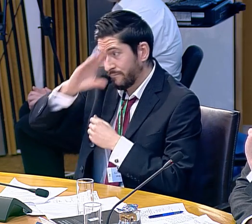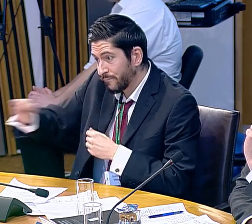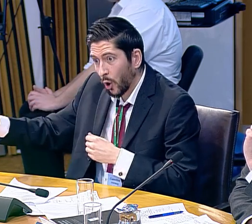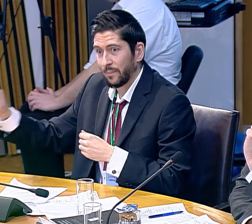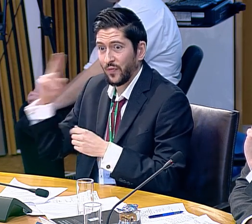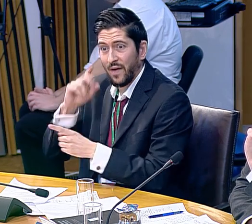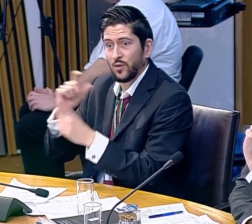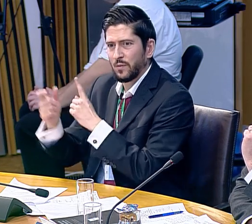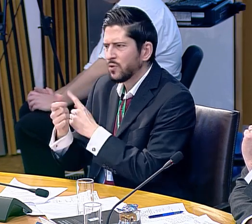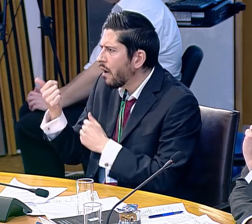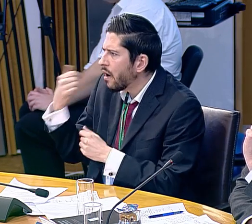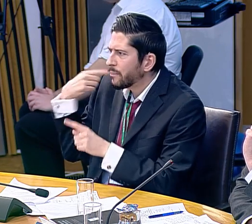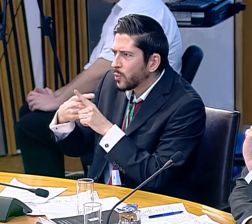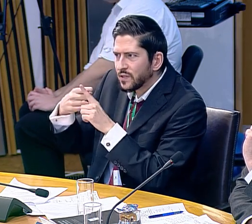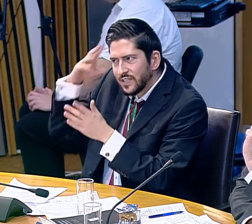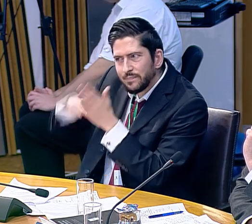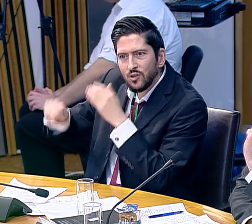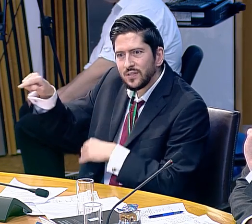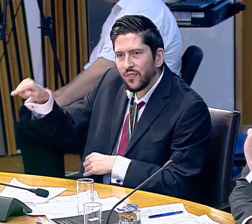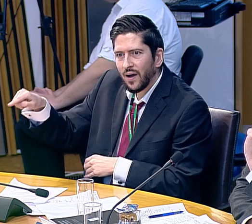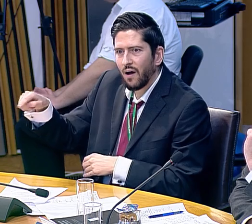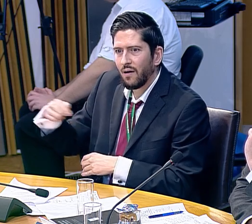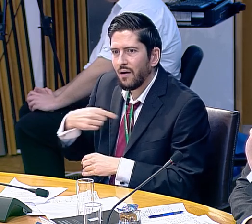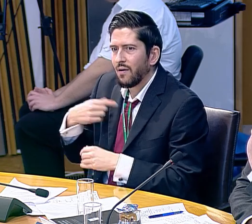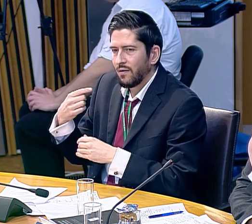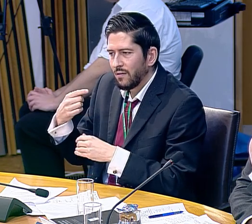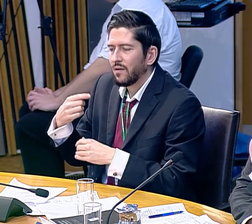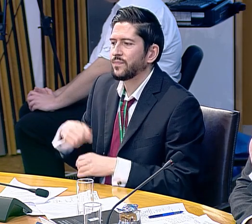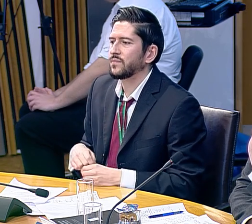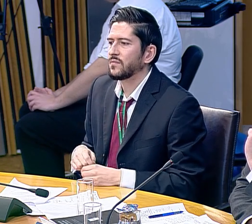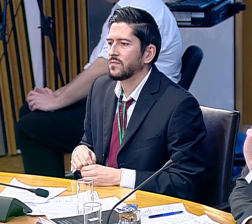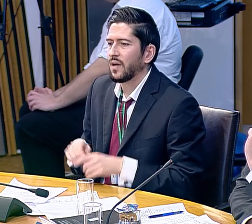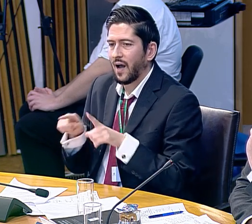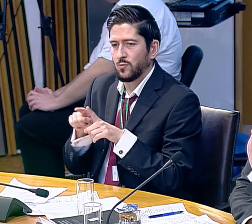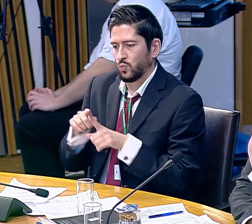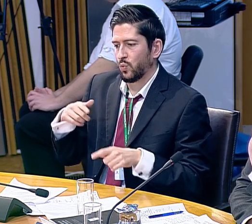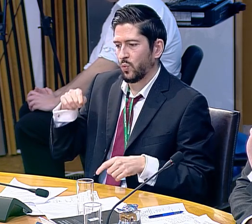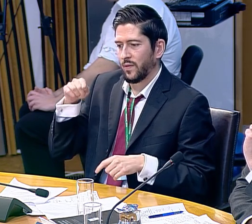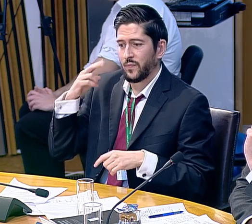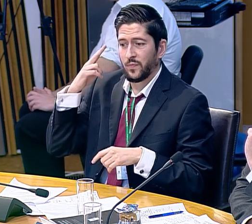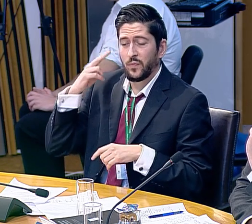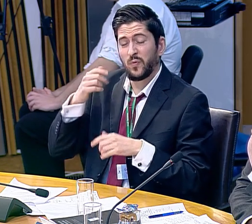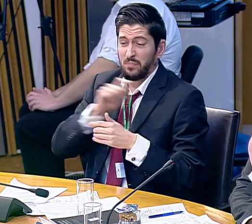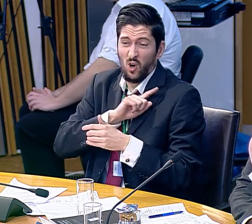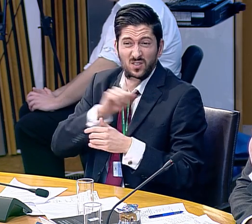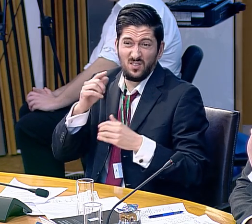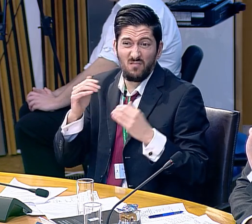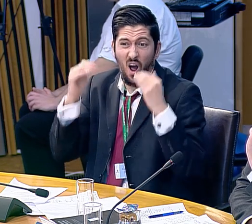graduates, deaf graduates, inform the deaf community, and then it's a sort of, you know, a sort of a knock-on effect, domino effect.